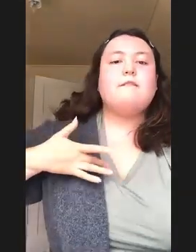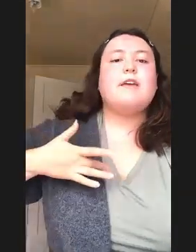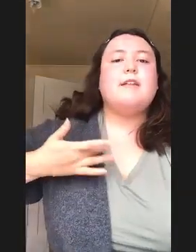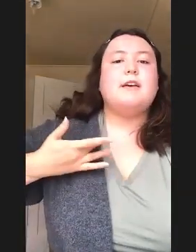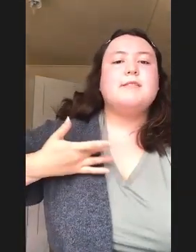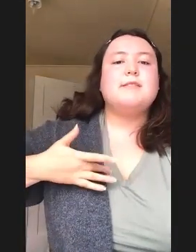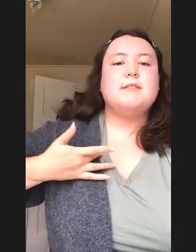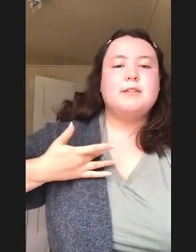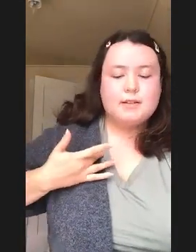feelings,